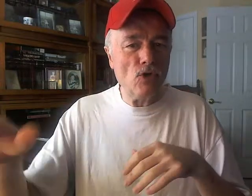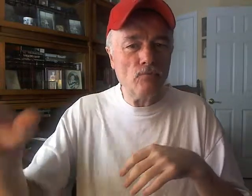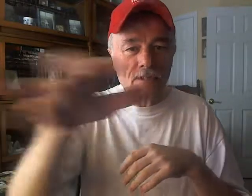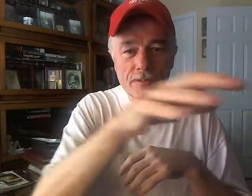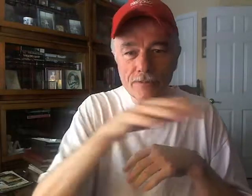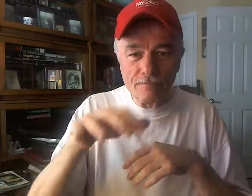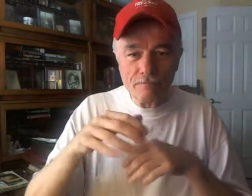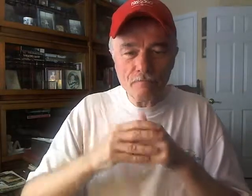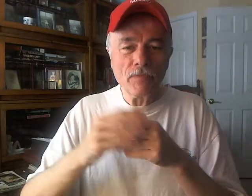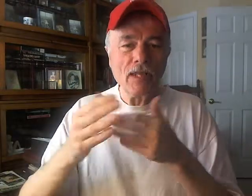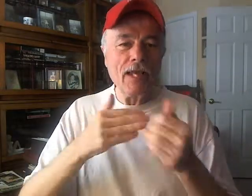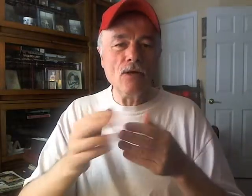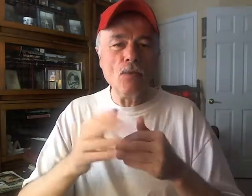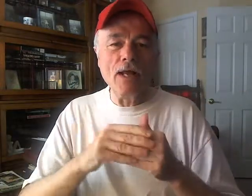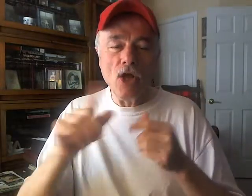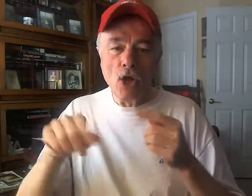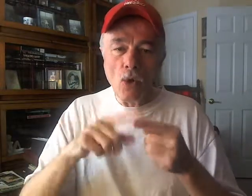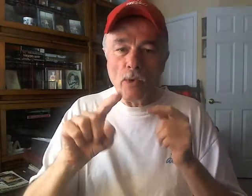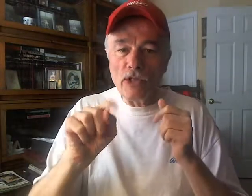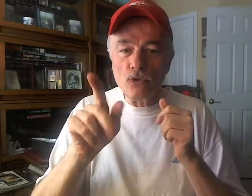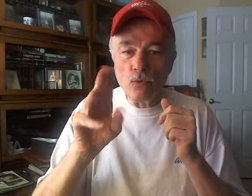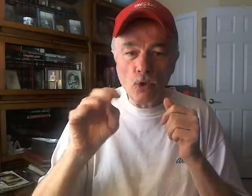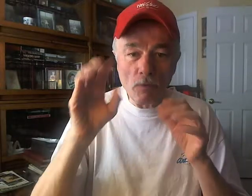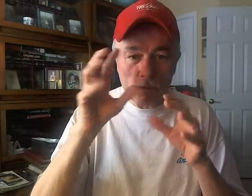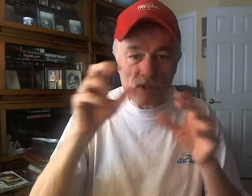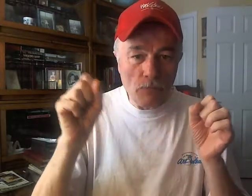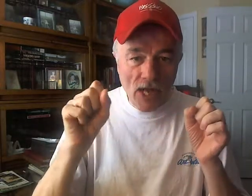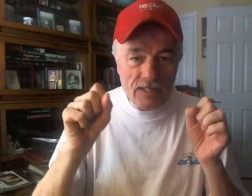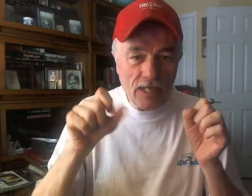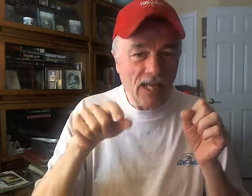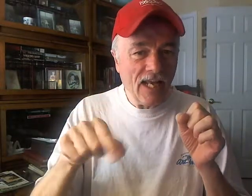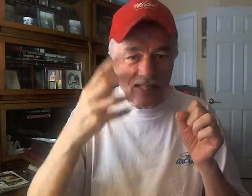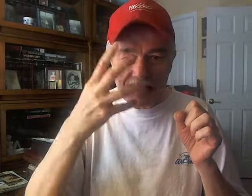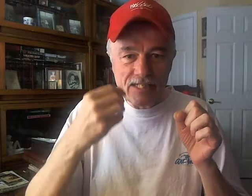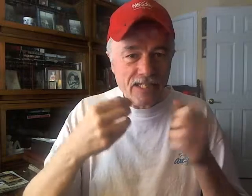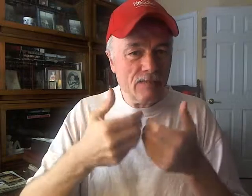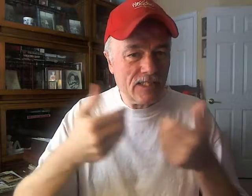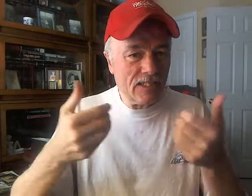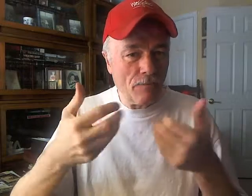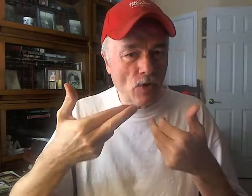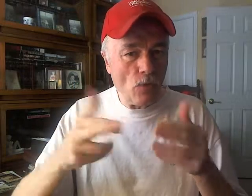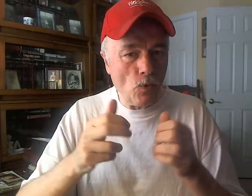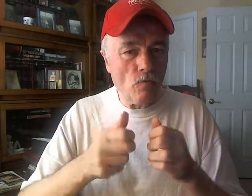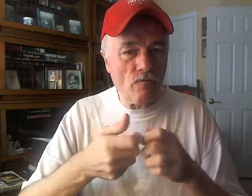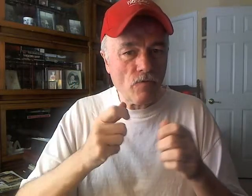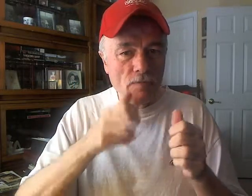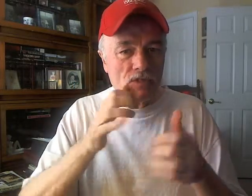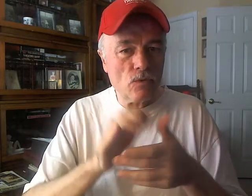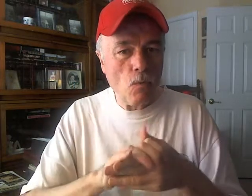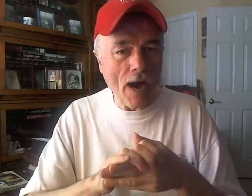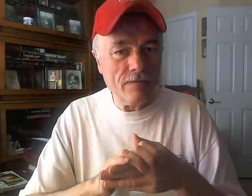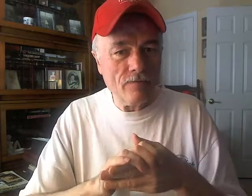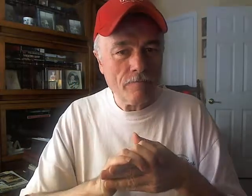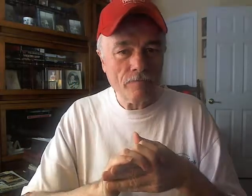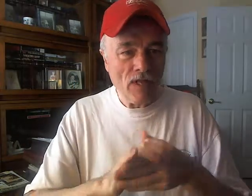rooms. Anyway, when Twin was best, his steam secret room for the swipe.